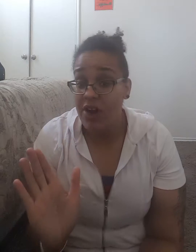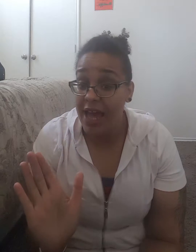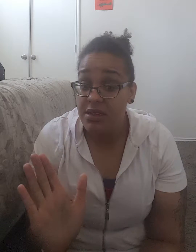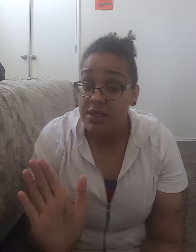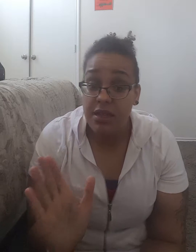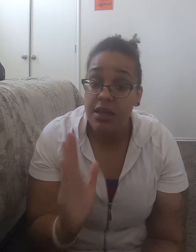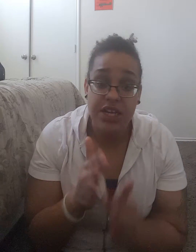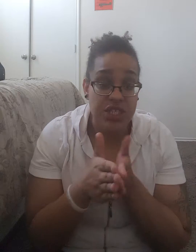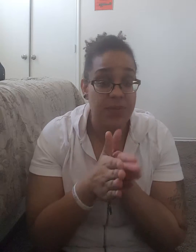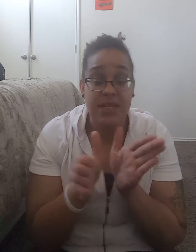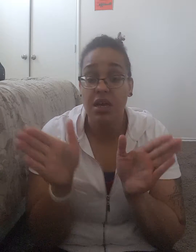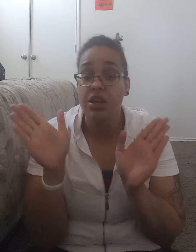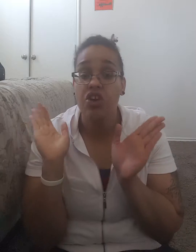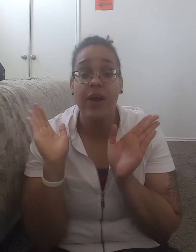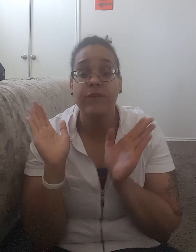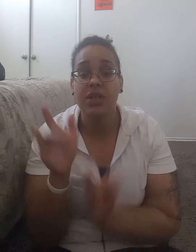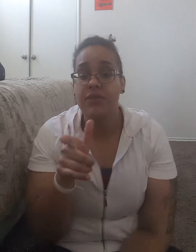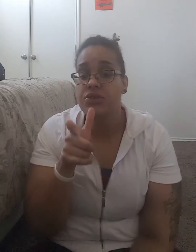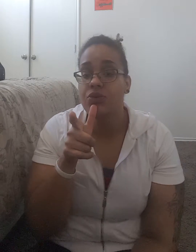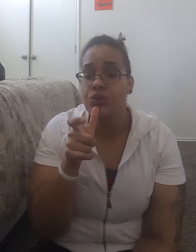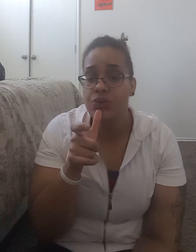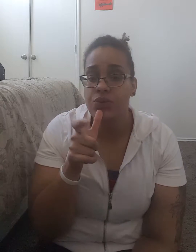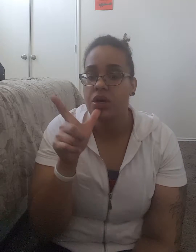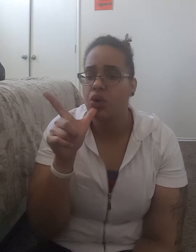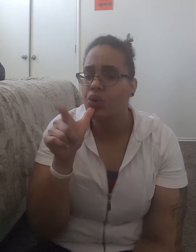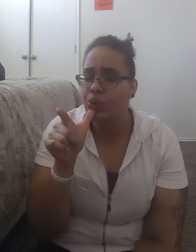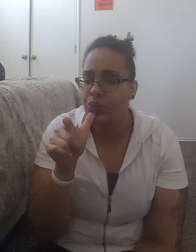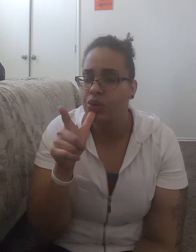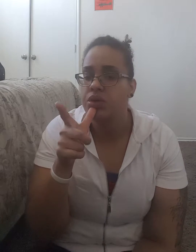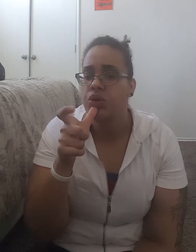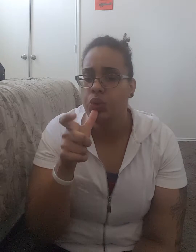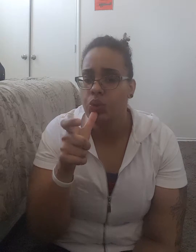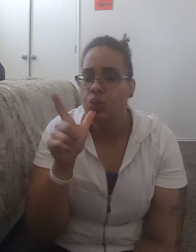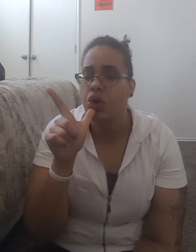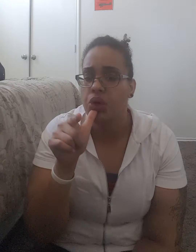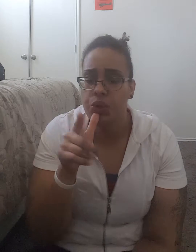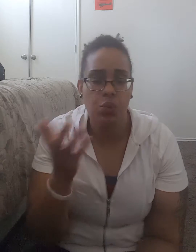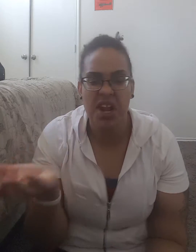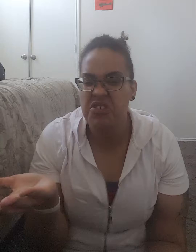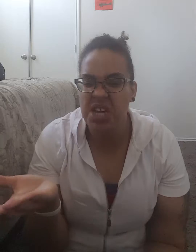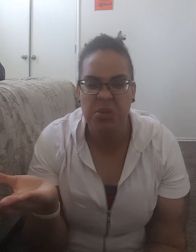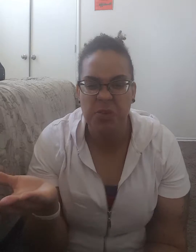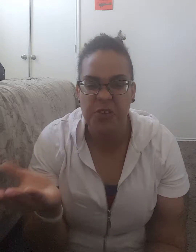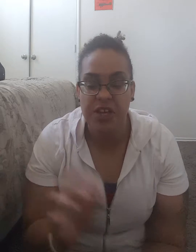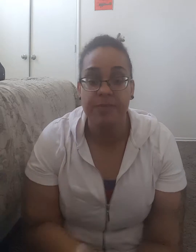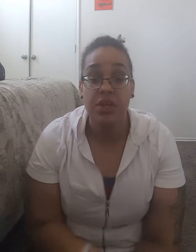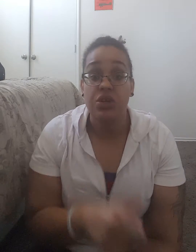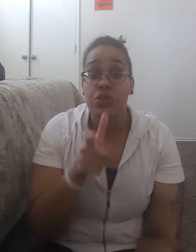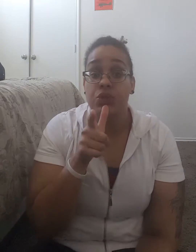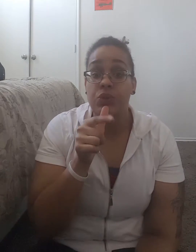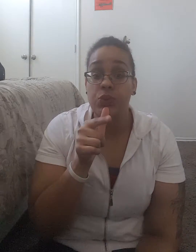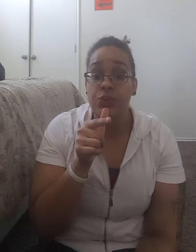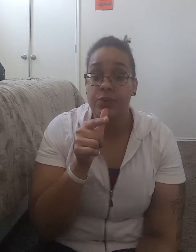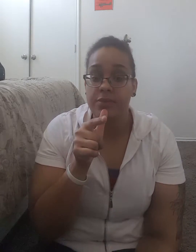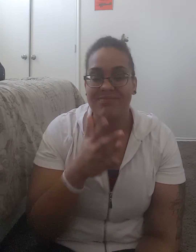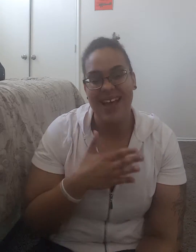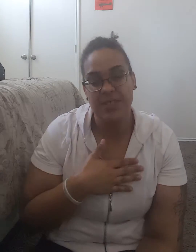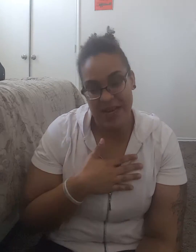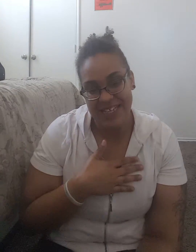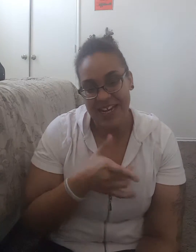right. It just depends on your comfort level. So who or who, who or who, whatever's comfortable for you. So who, that's my sign, is who.